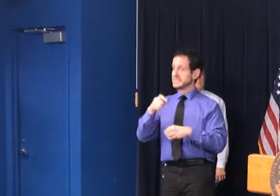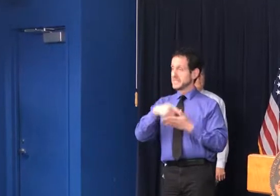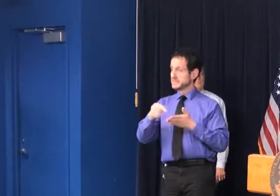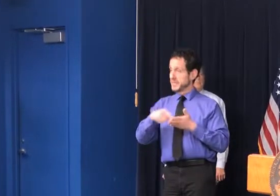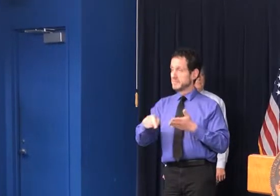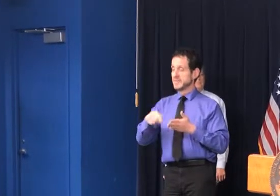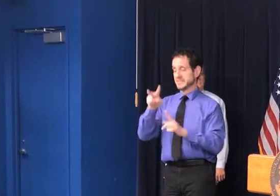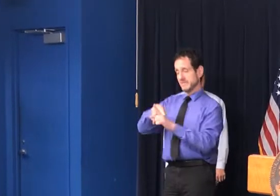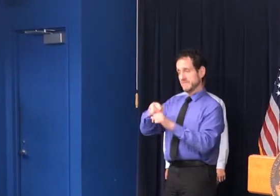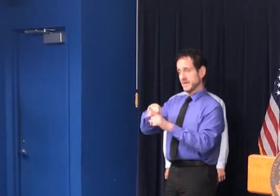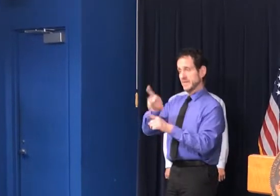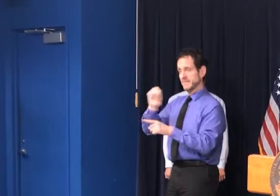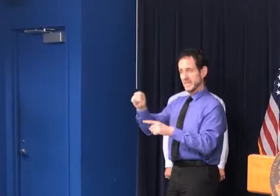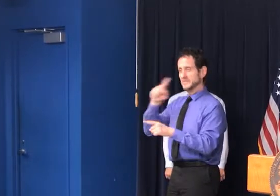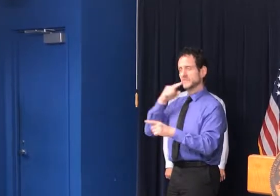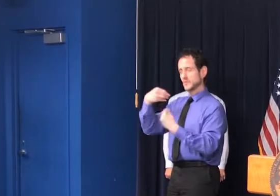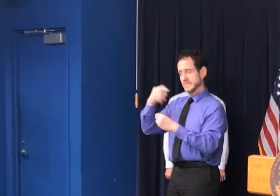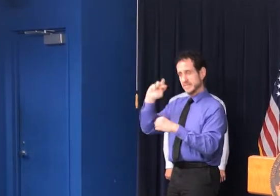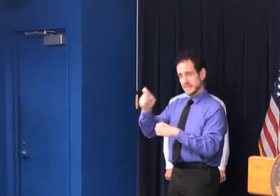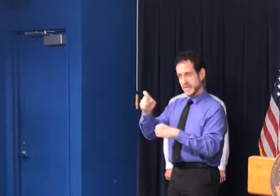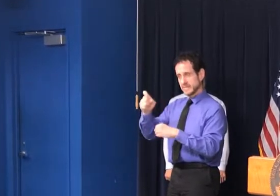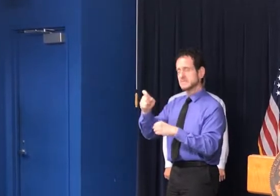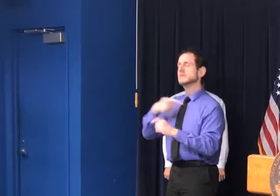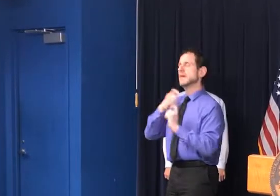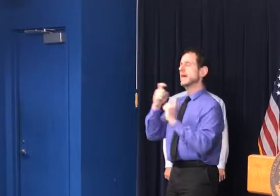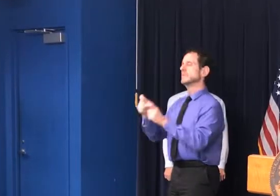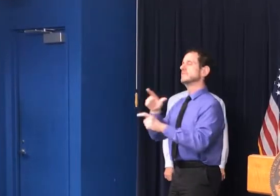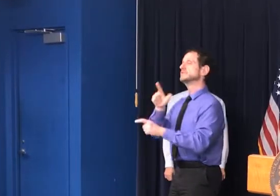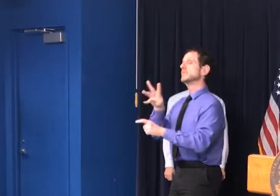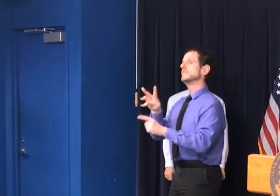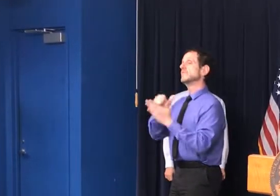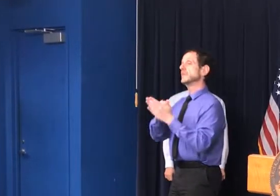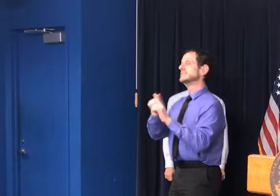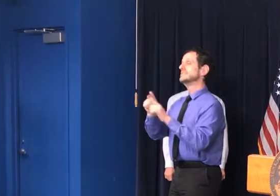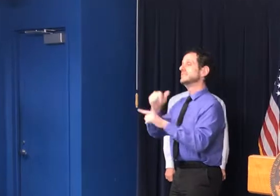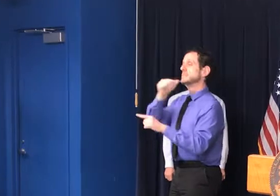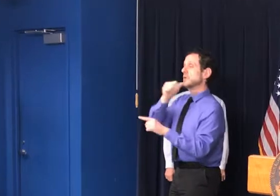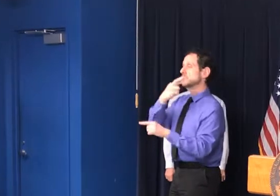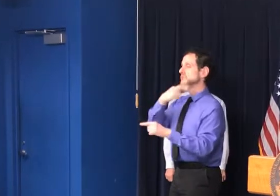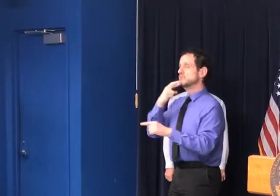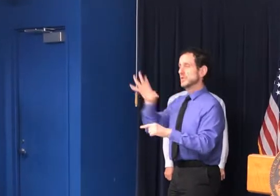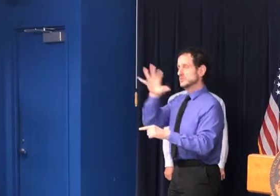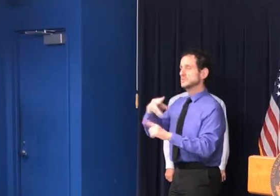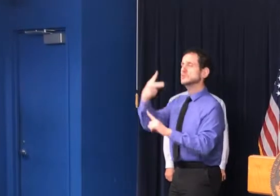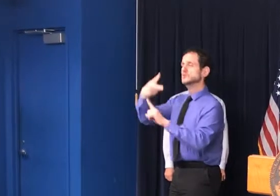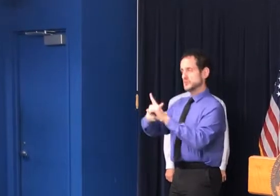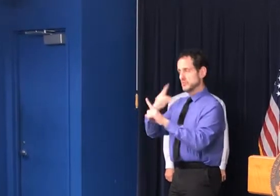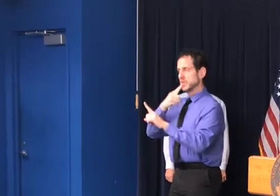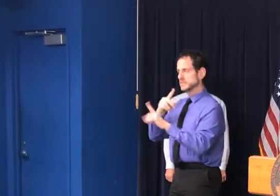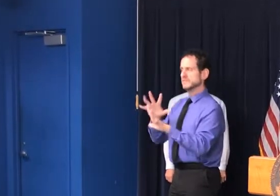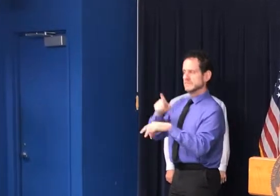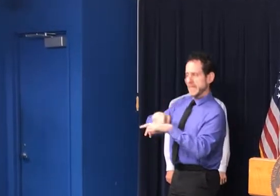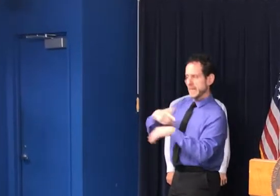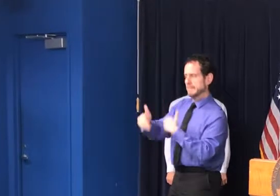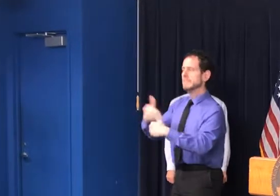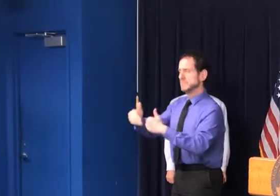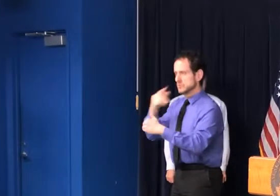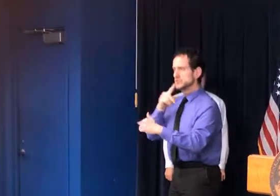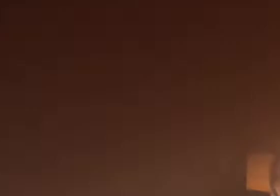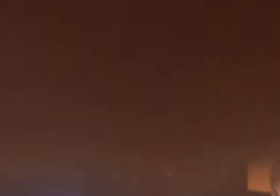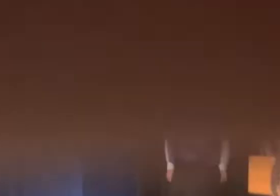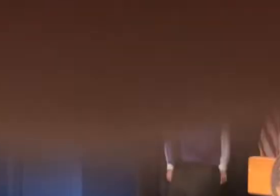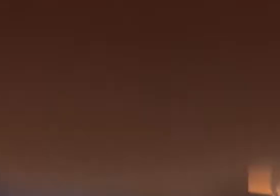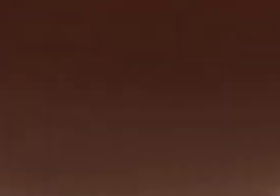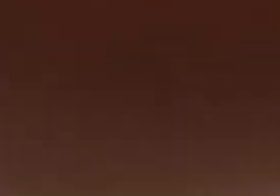to give more than 24,000 bars and restaurants statewide a two-month reprieve. And we ensured